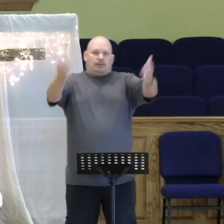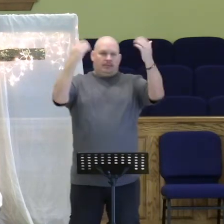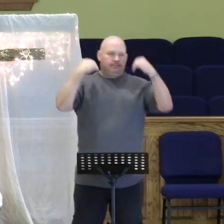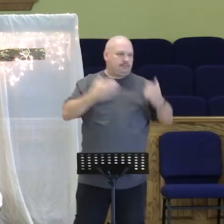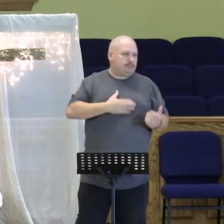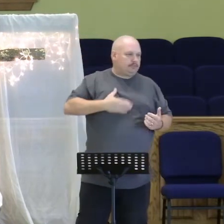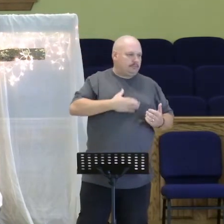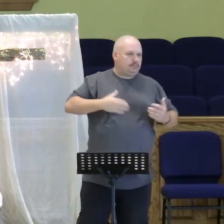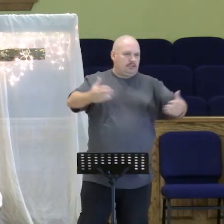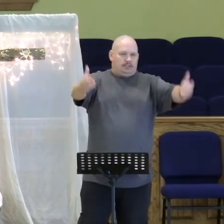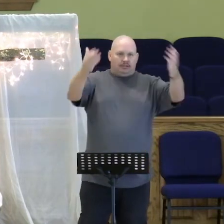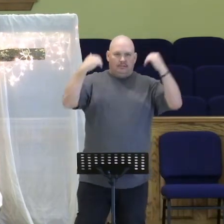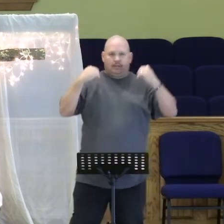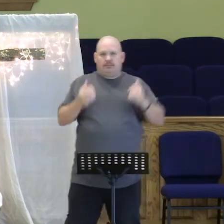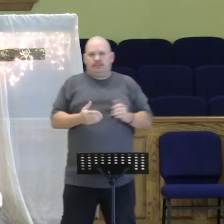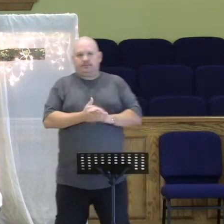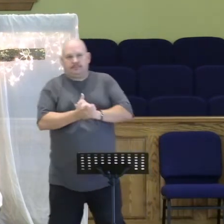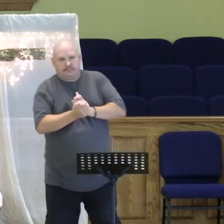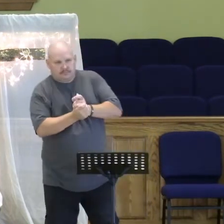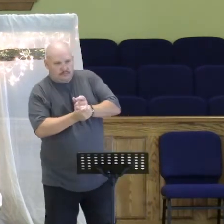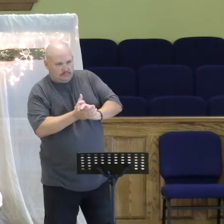choir come on up, please. Yes. The deaf choir.